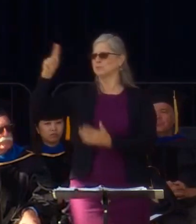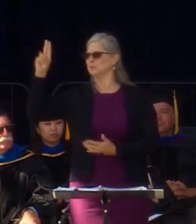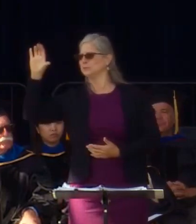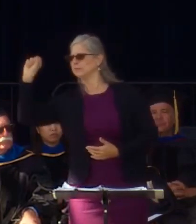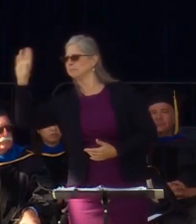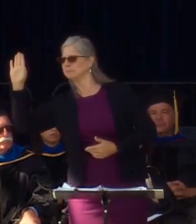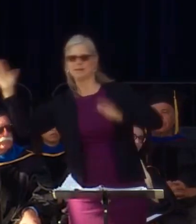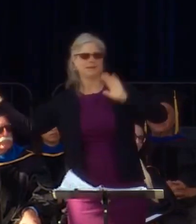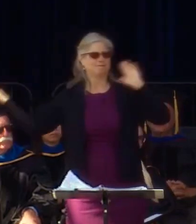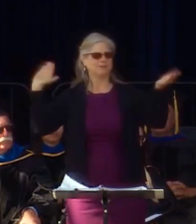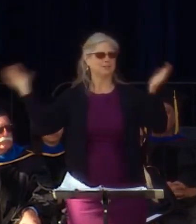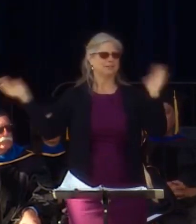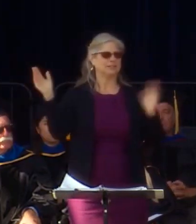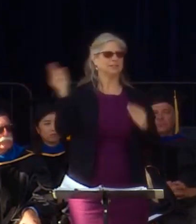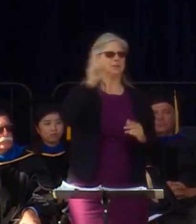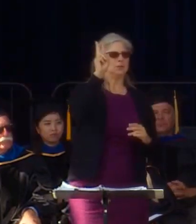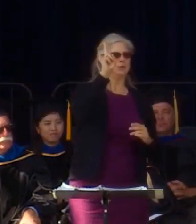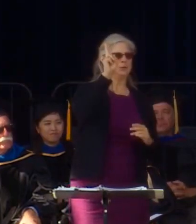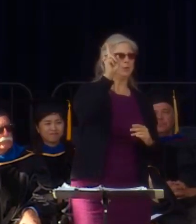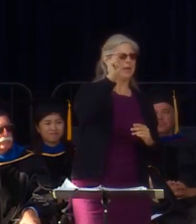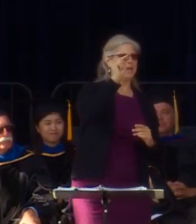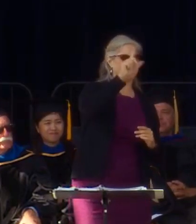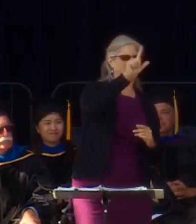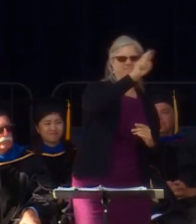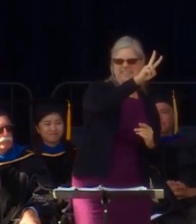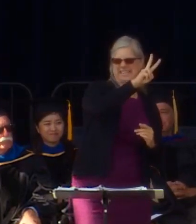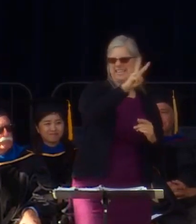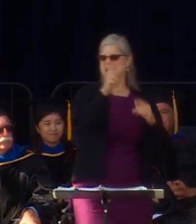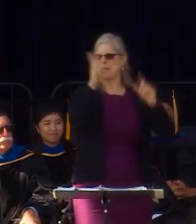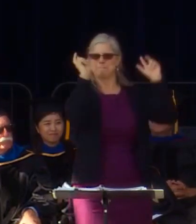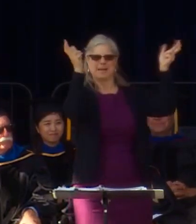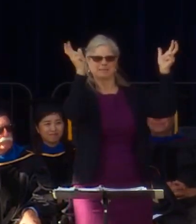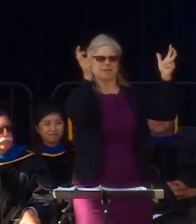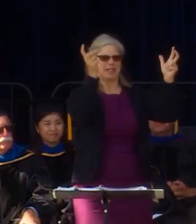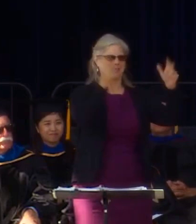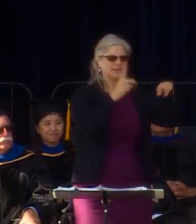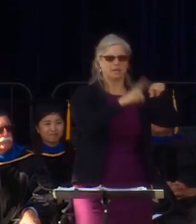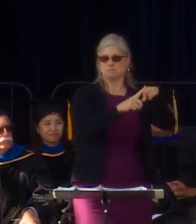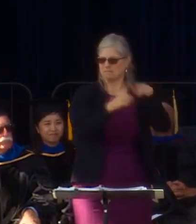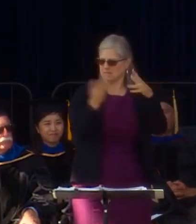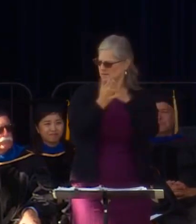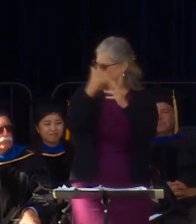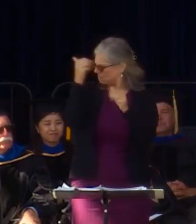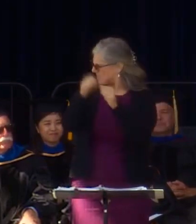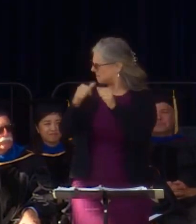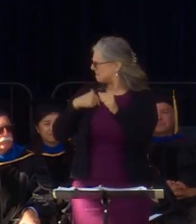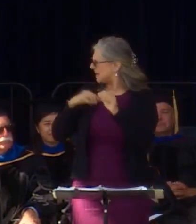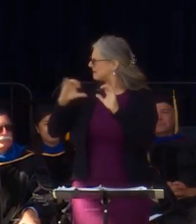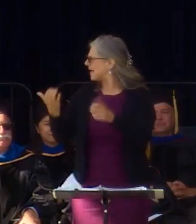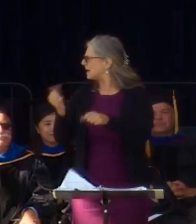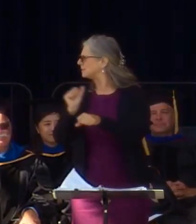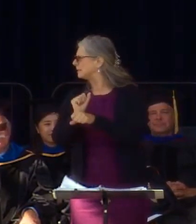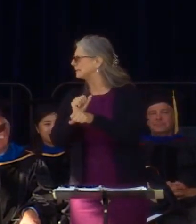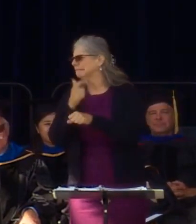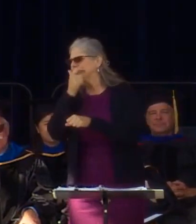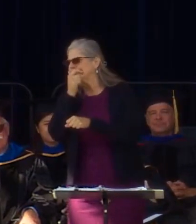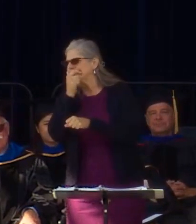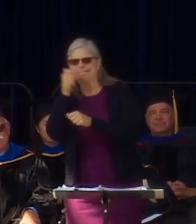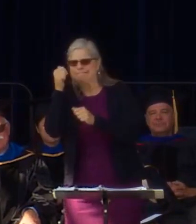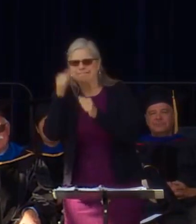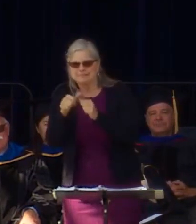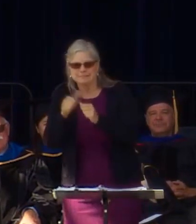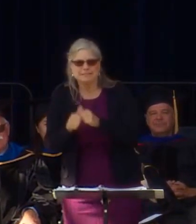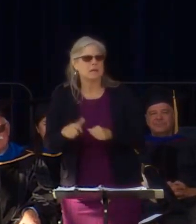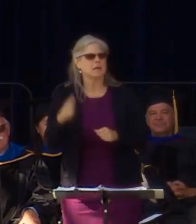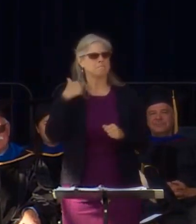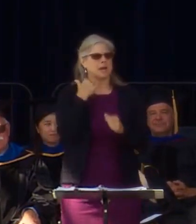versus UNLV basketball game halftime, can't quite recall much of my classwork extrovert, who